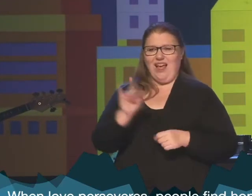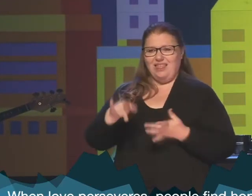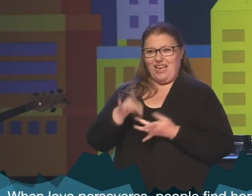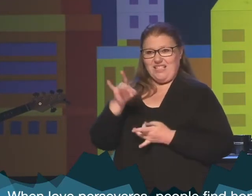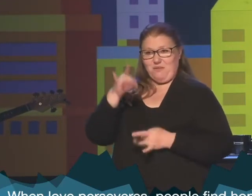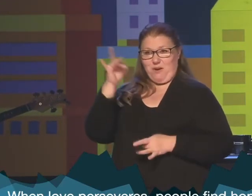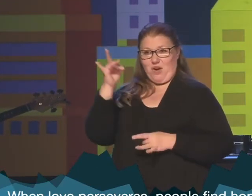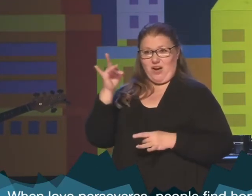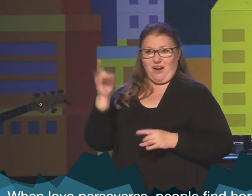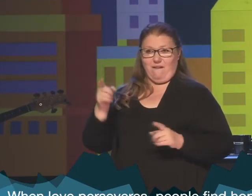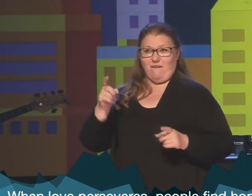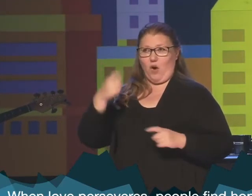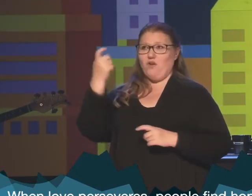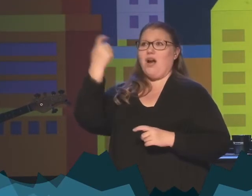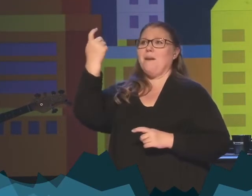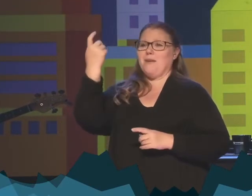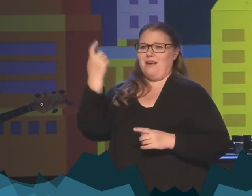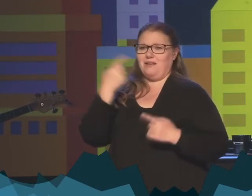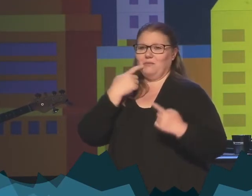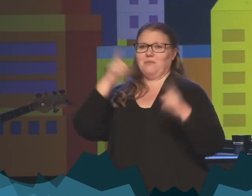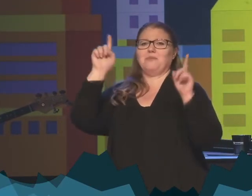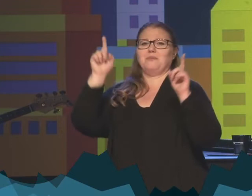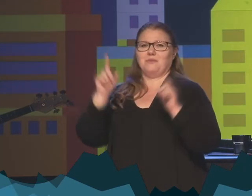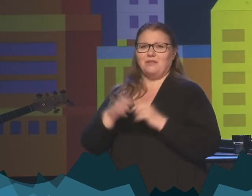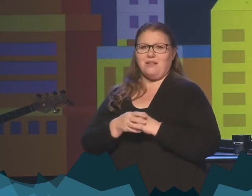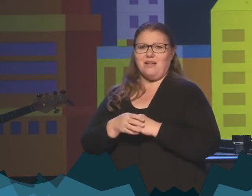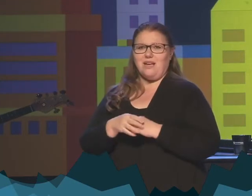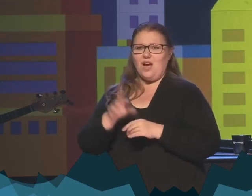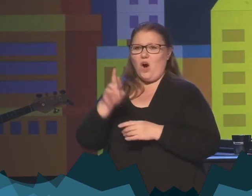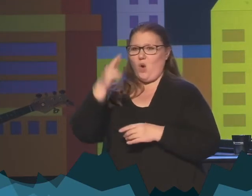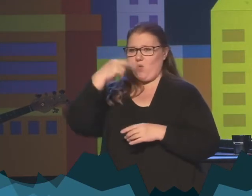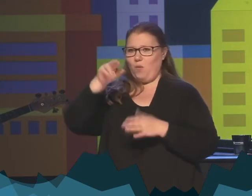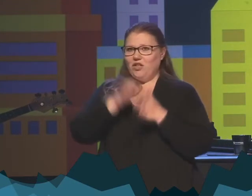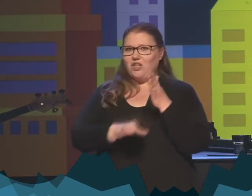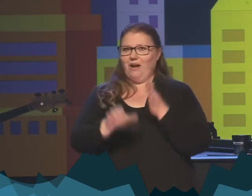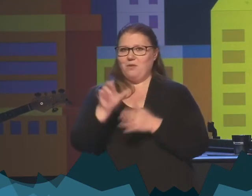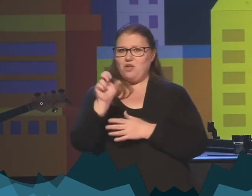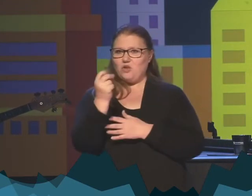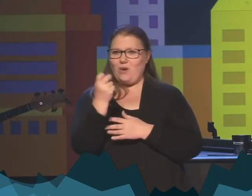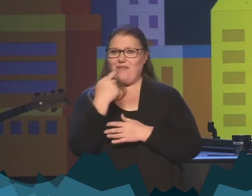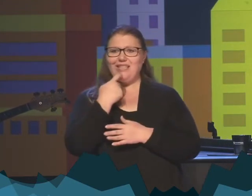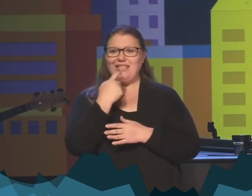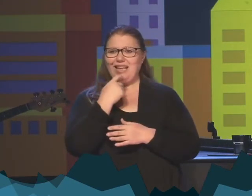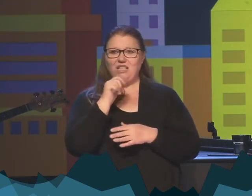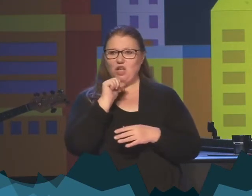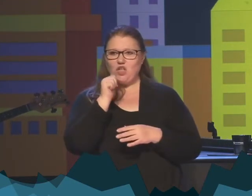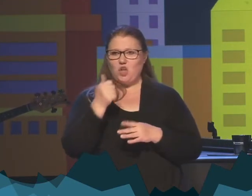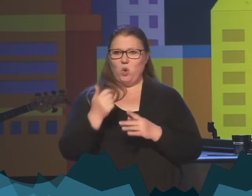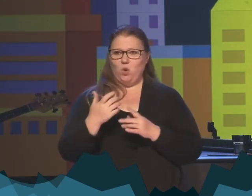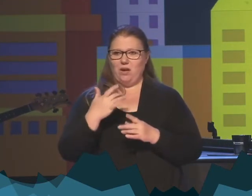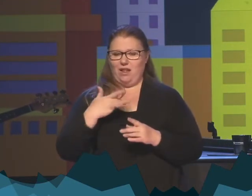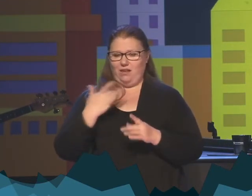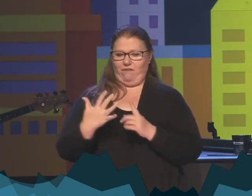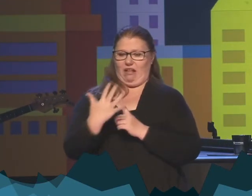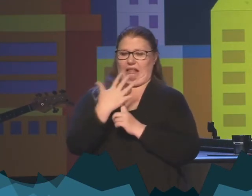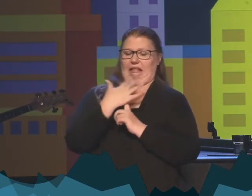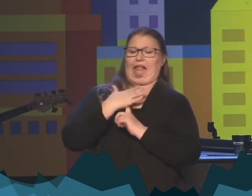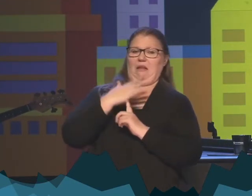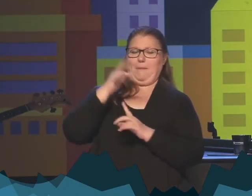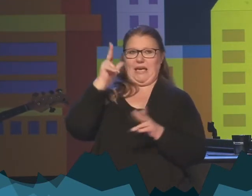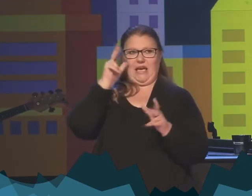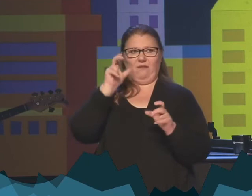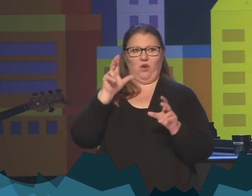of overcoming. Romans 12:21 says, do not be overcome by evil, but overcome evil